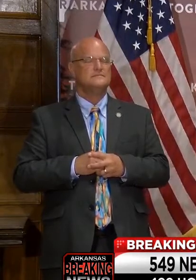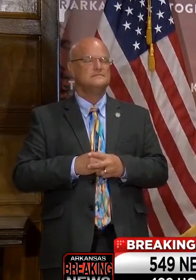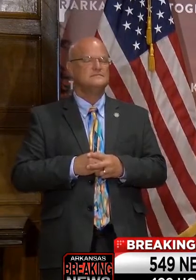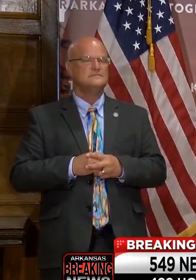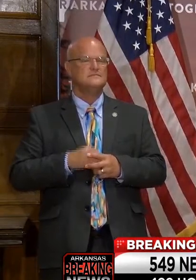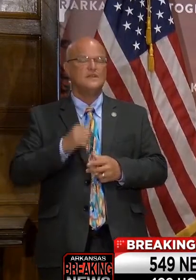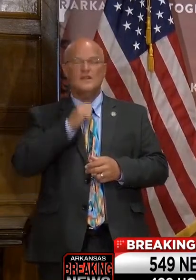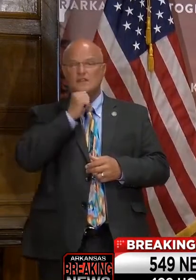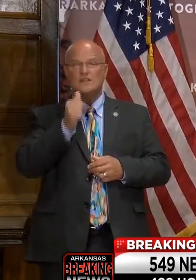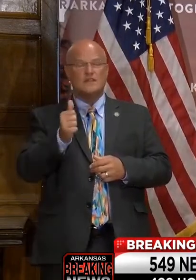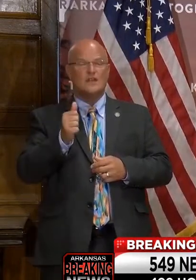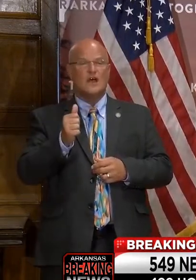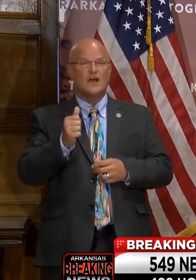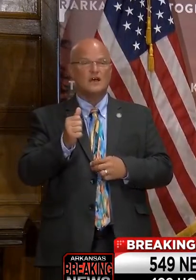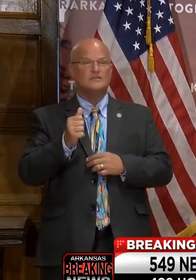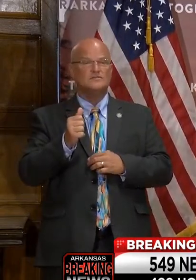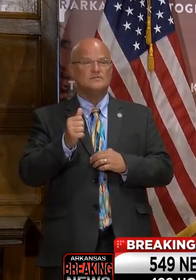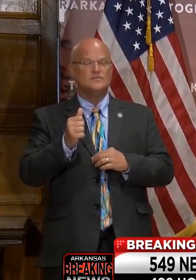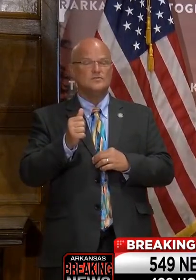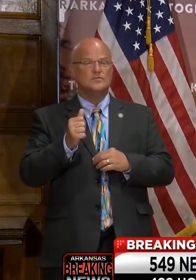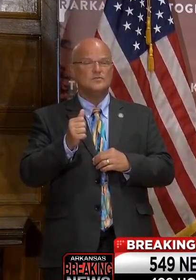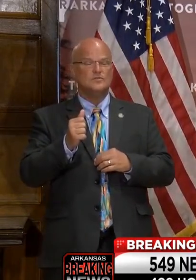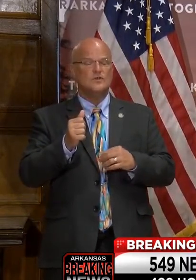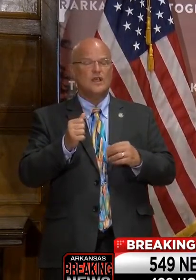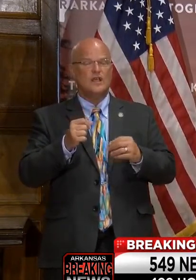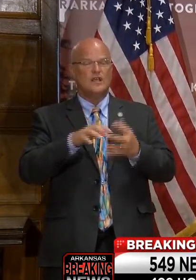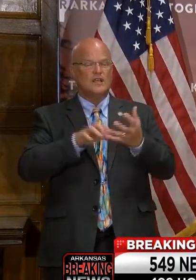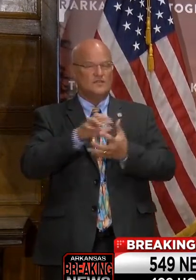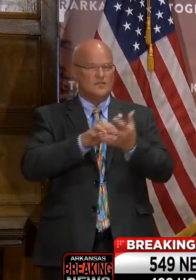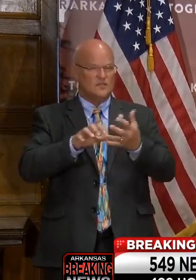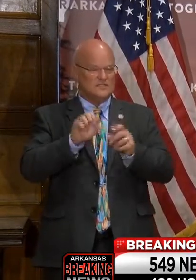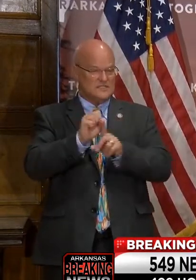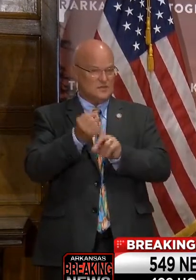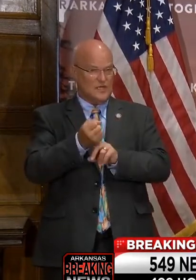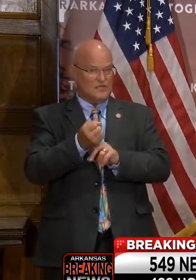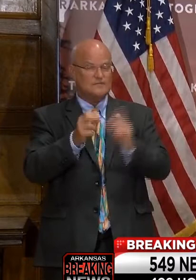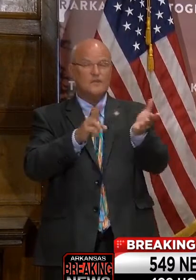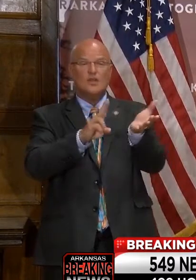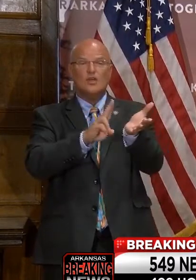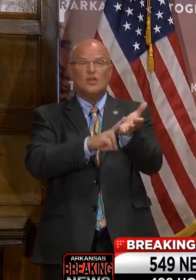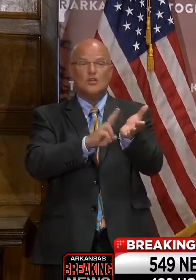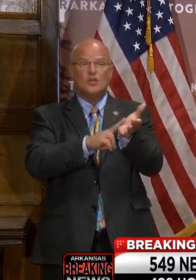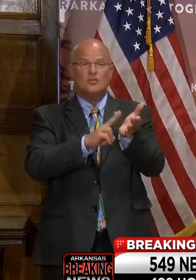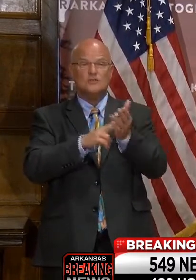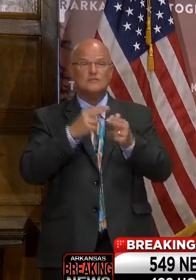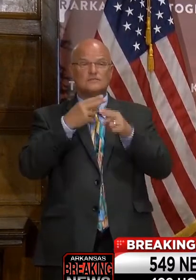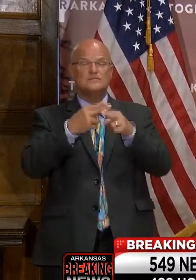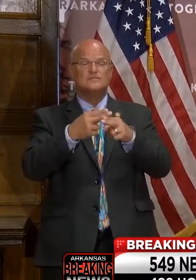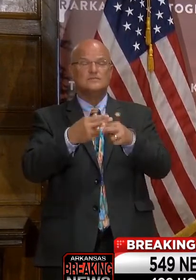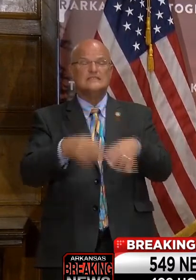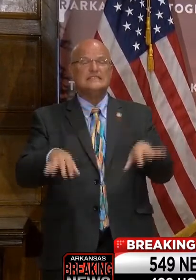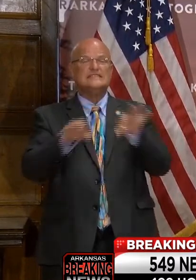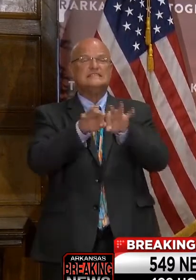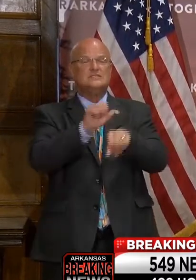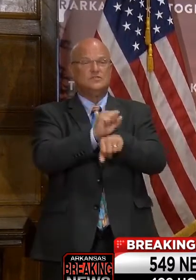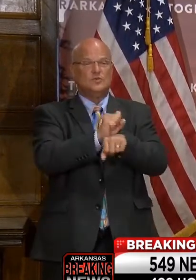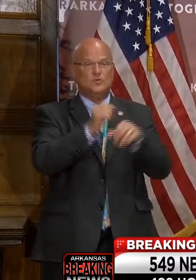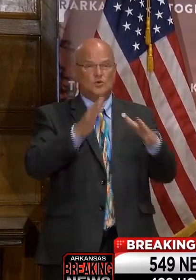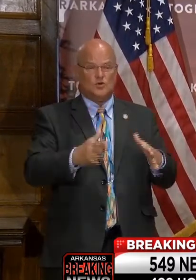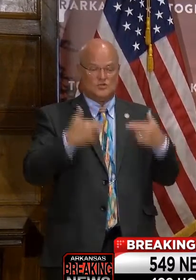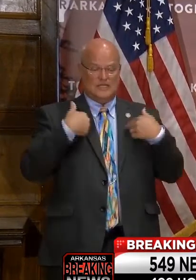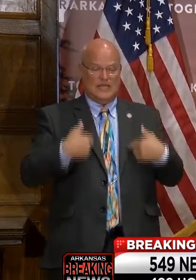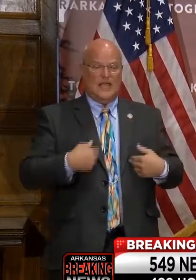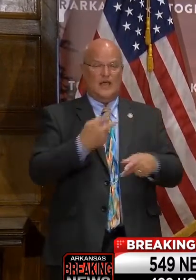So not to befuddle the situation further, nurses are considered essential workers, healthcare